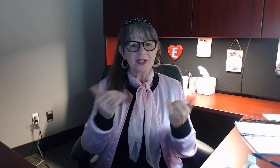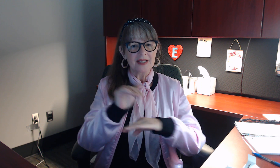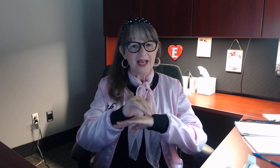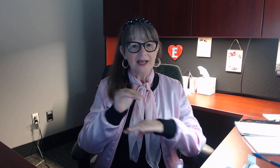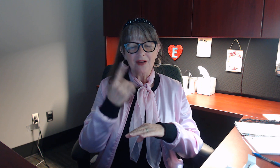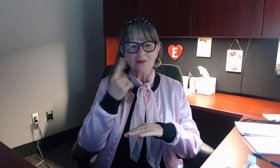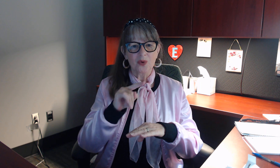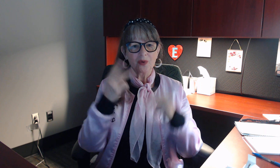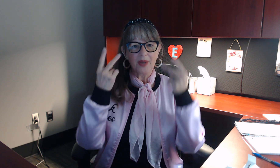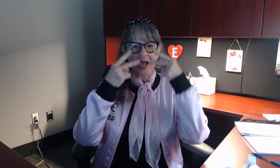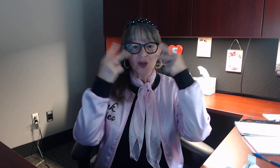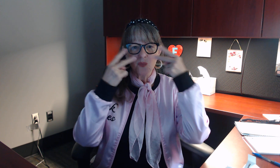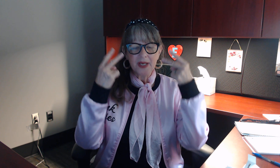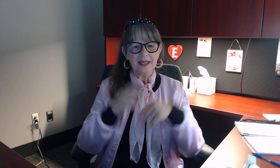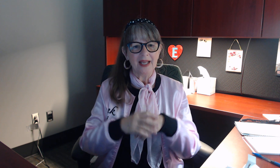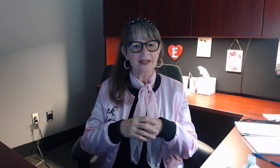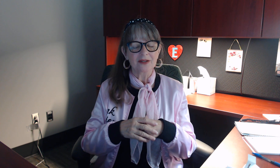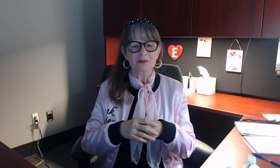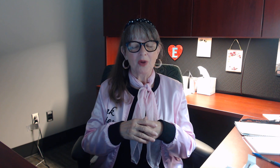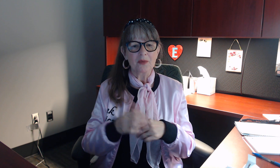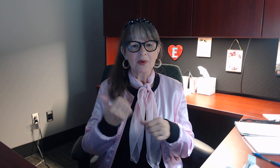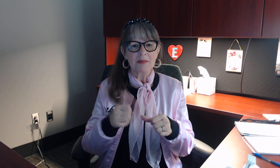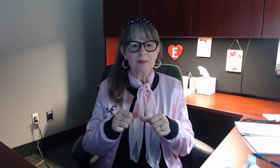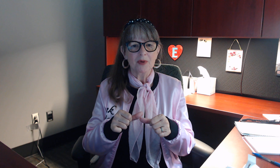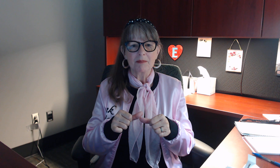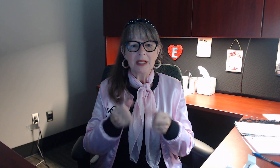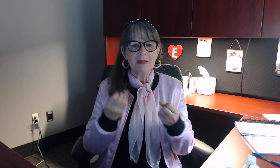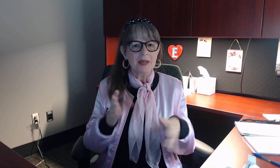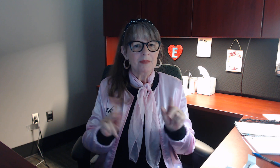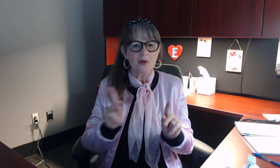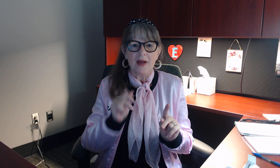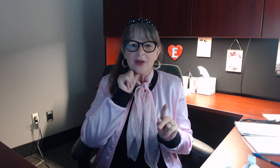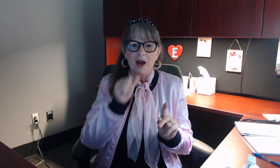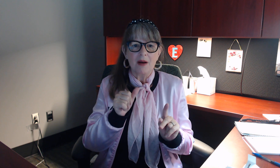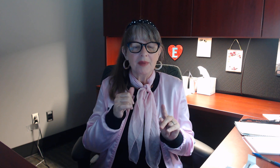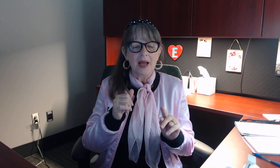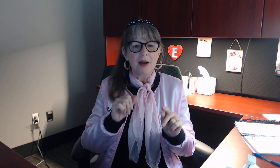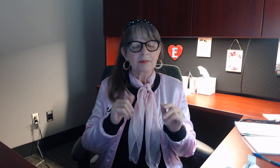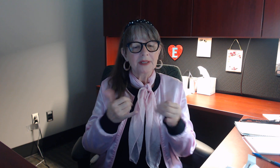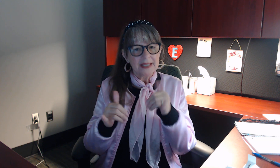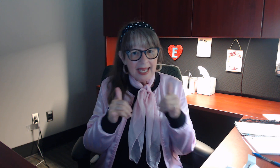tonight and for Halloween. And remember, many people have not played,